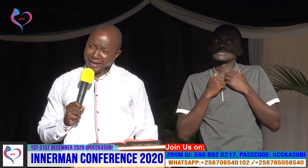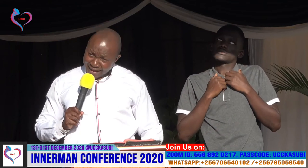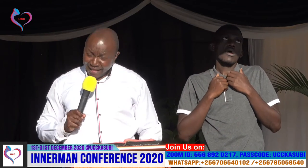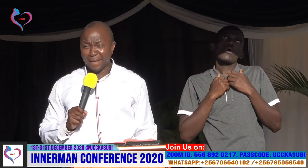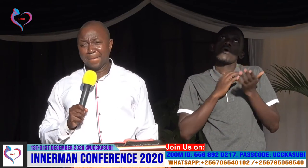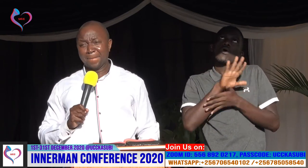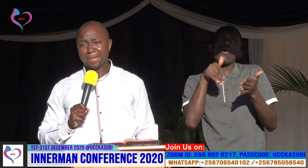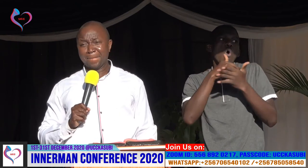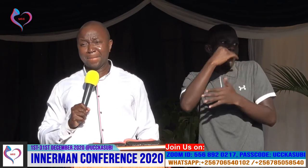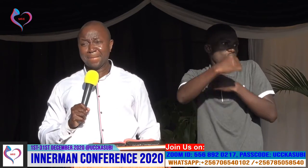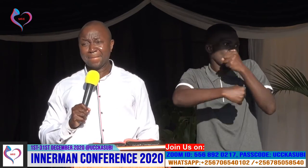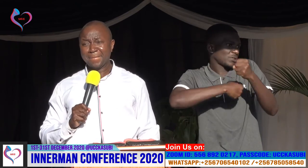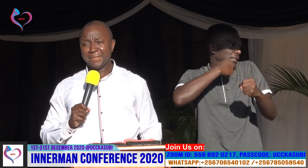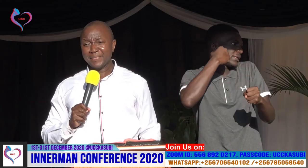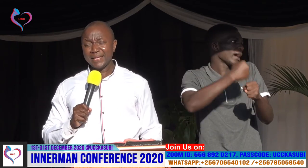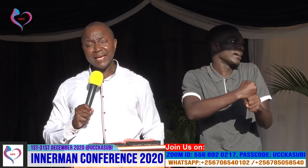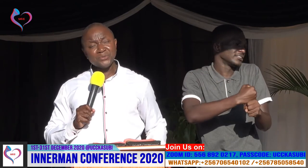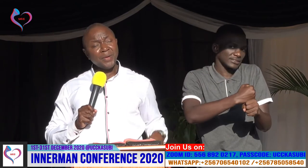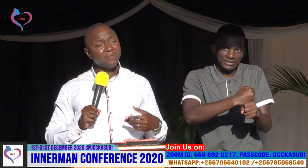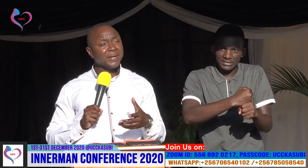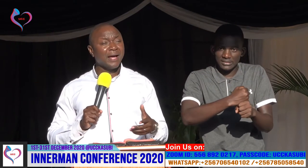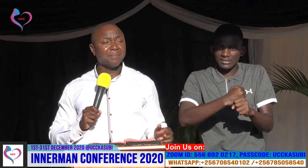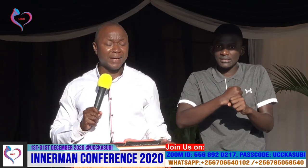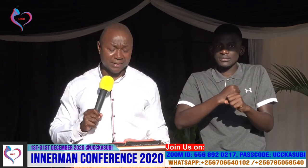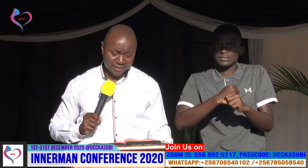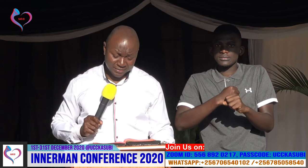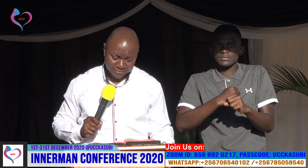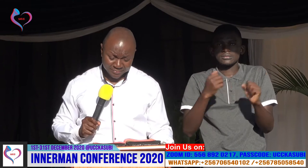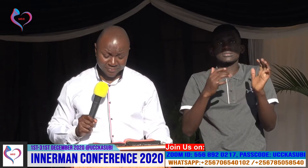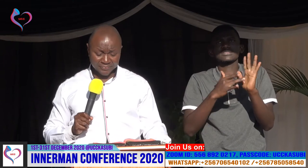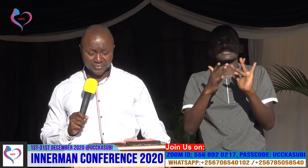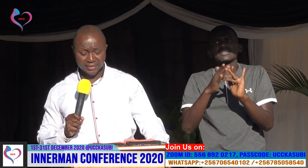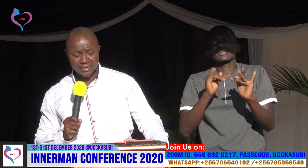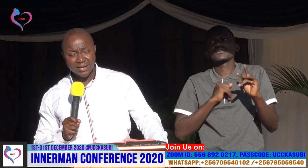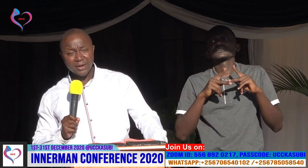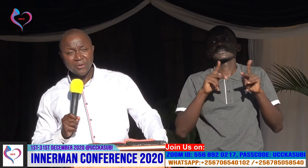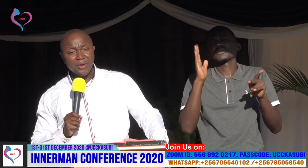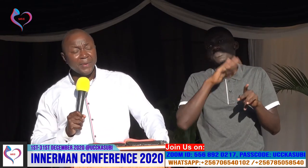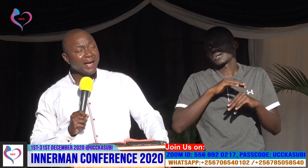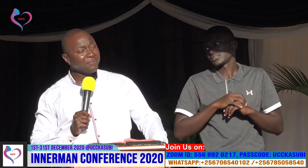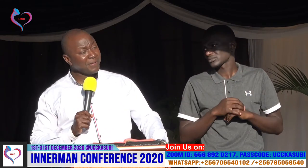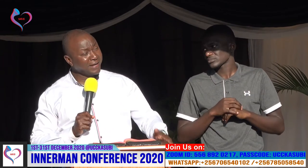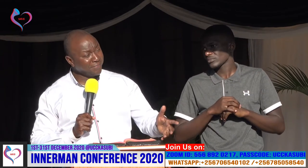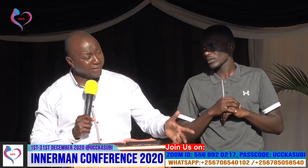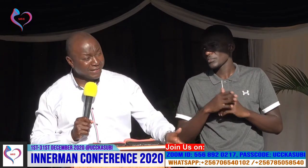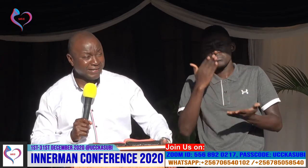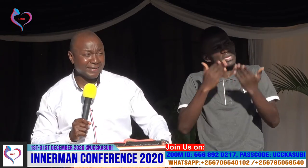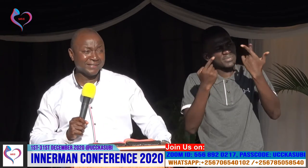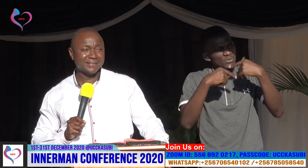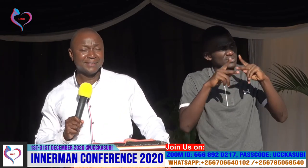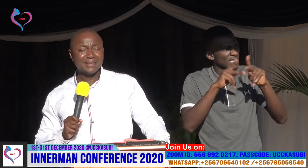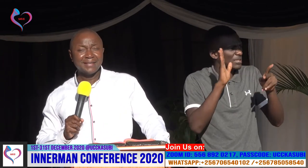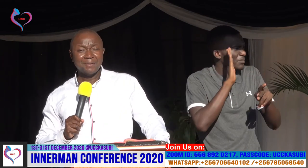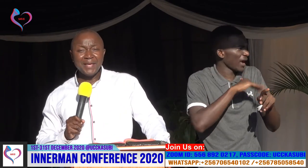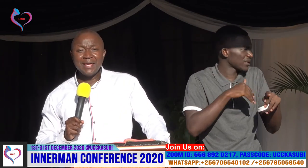jona. Ogamba na all these years. Yes, we may have begun badly. Natandise bubi Yesu. We may have begun badly. Tuyinzo